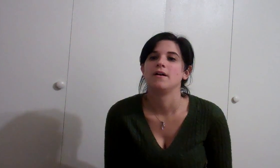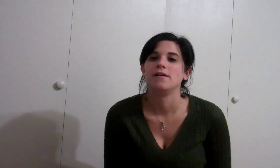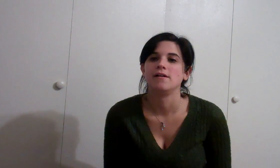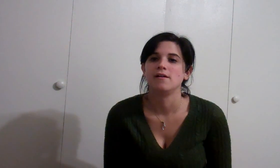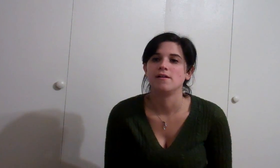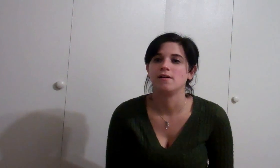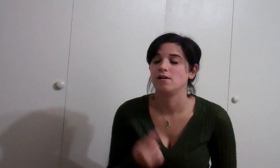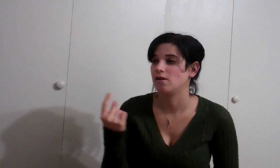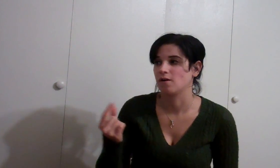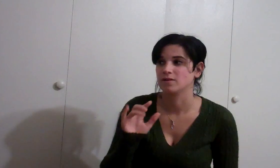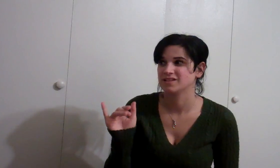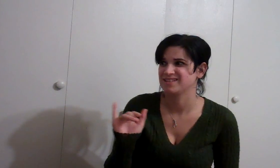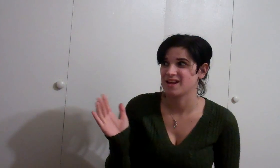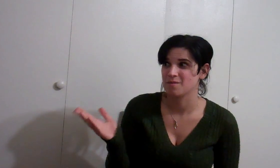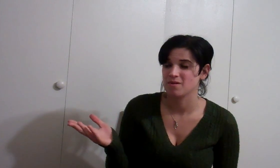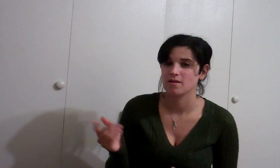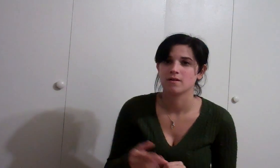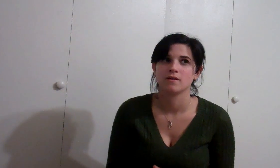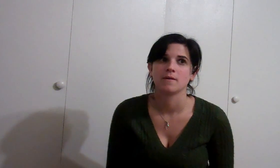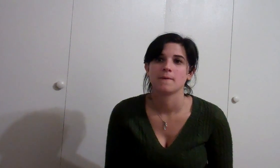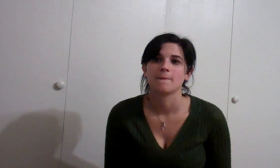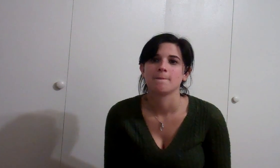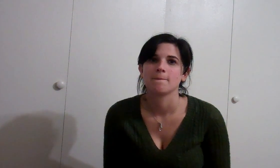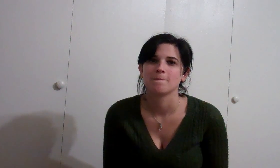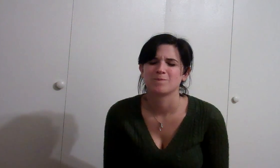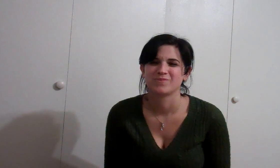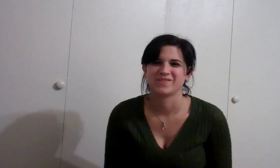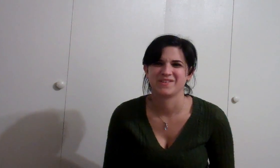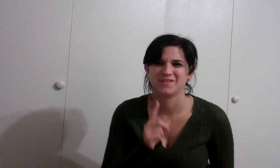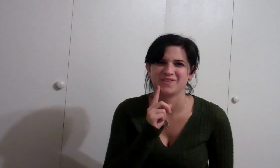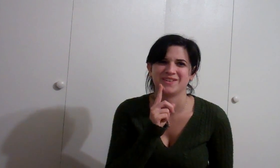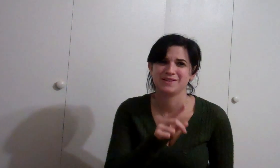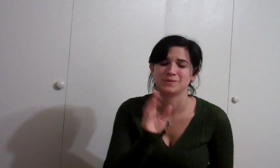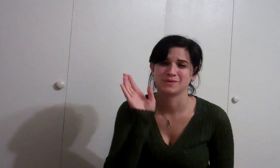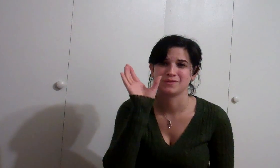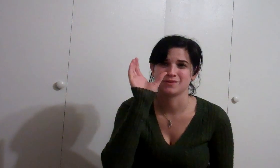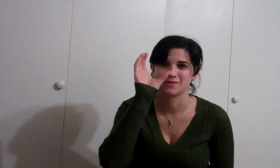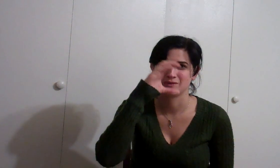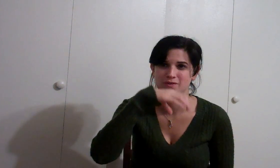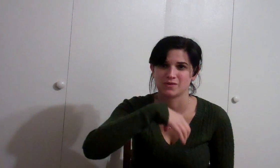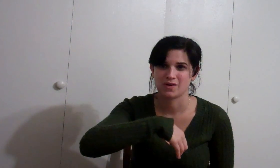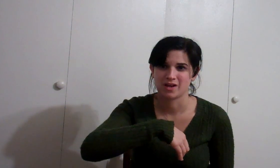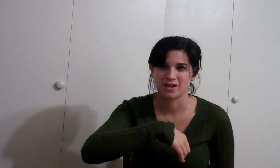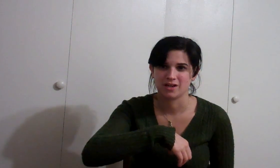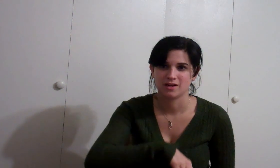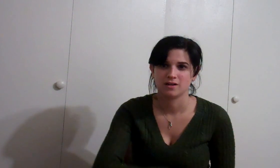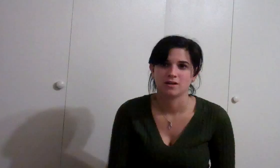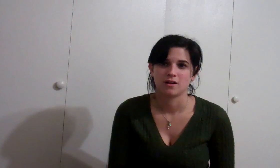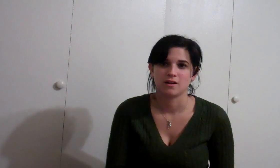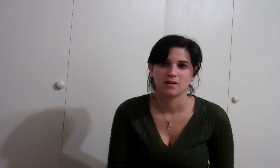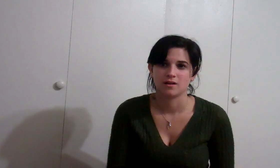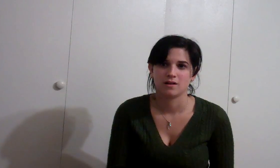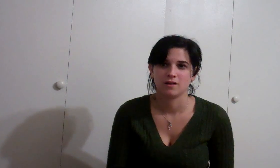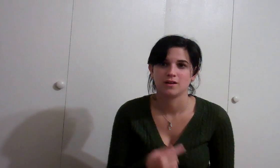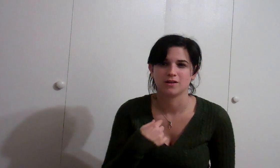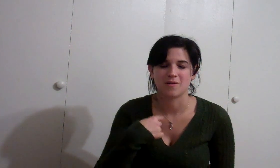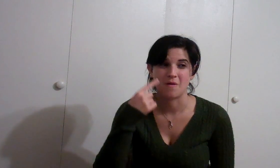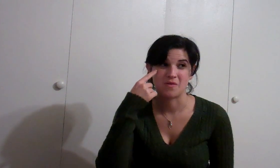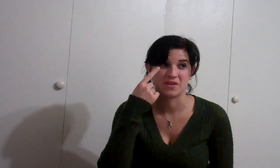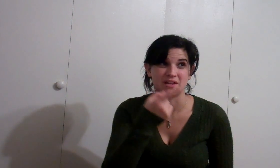same. It was quite weird because you think of him as like sort of Borat and Bruno and Ali